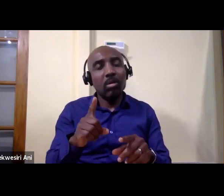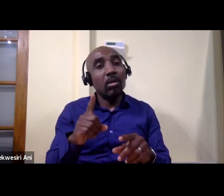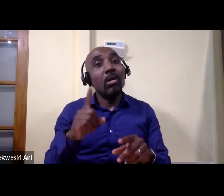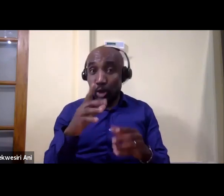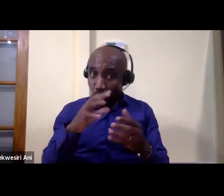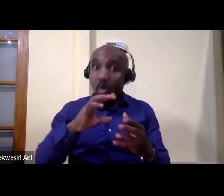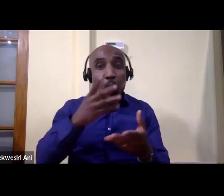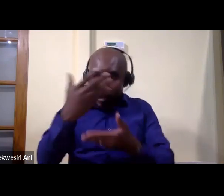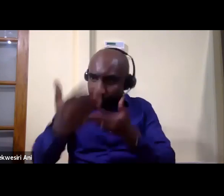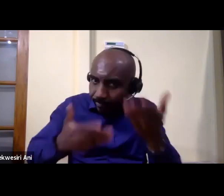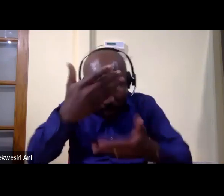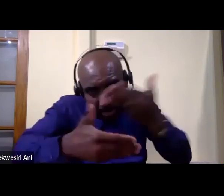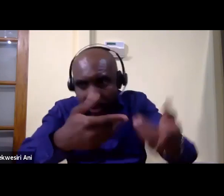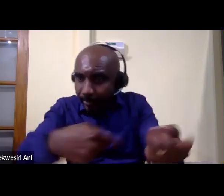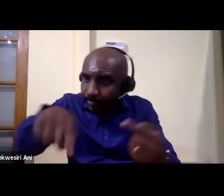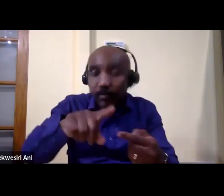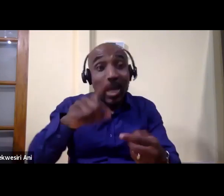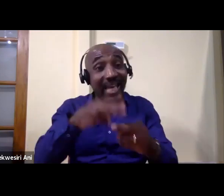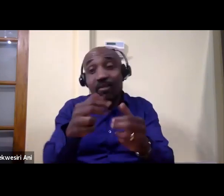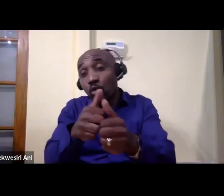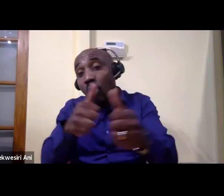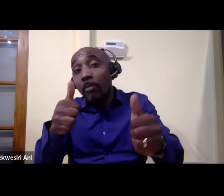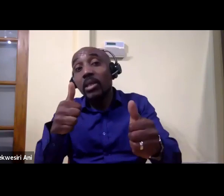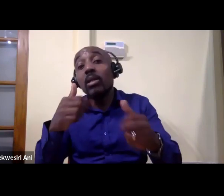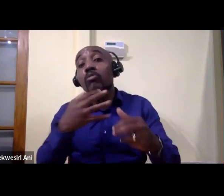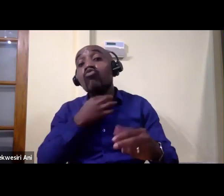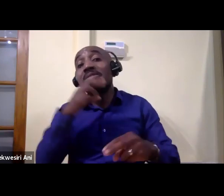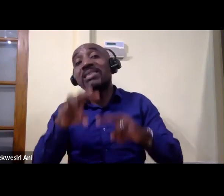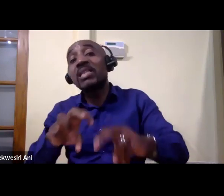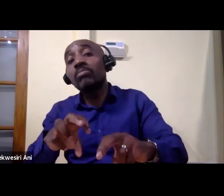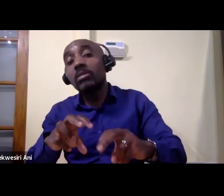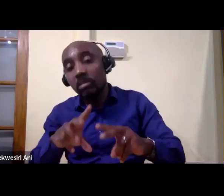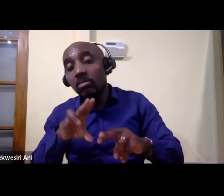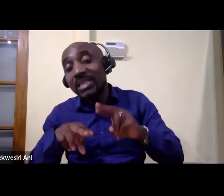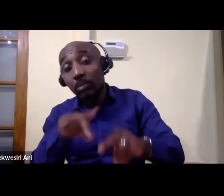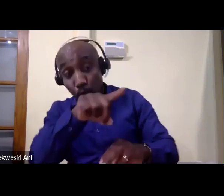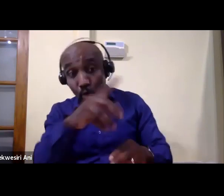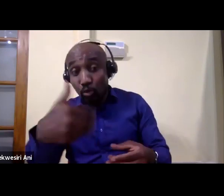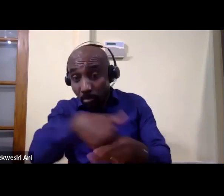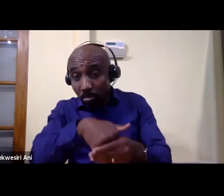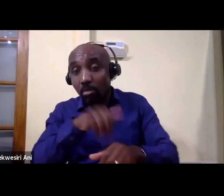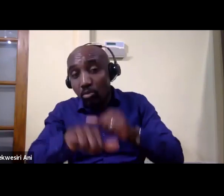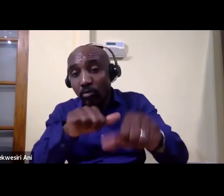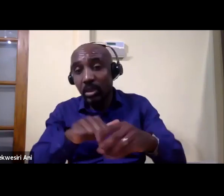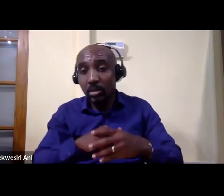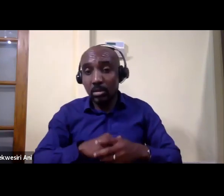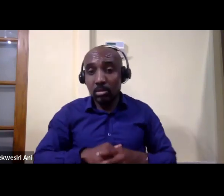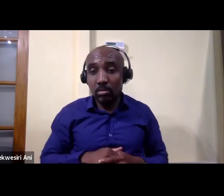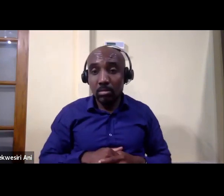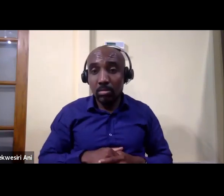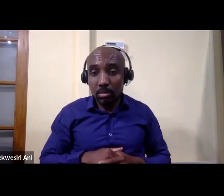union. If your employer is doing risk assessments, you need to be part of the process. And that risk assessment should take